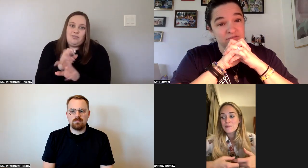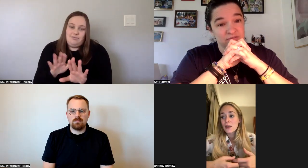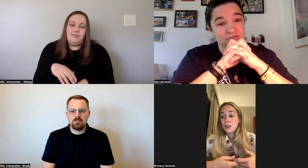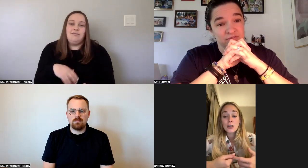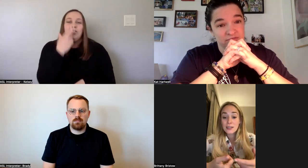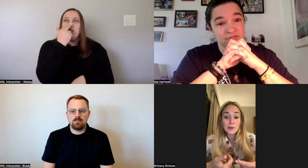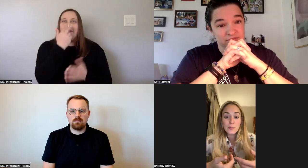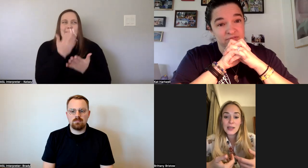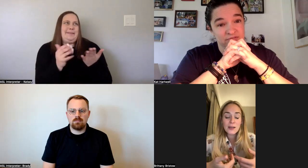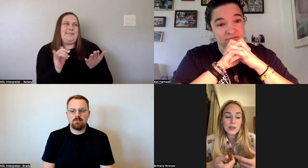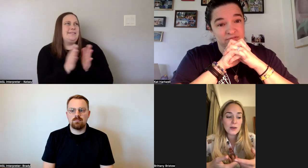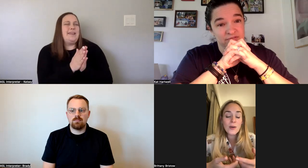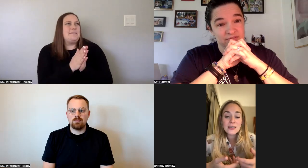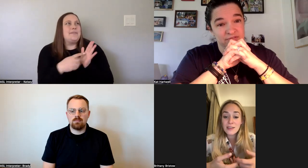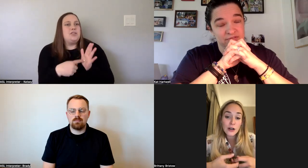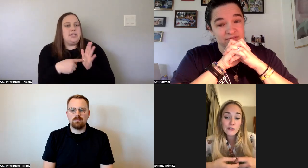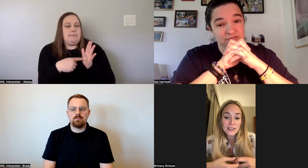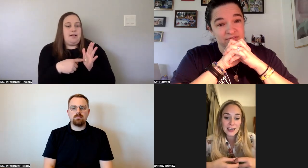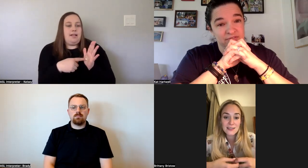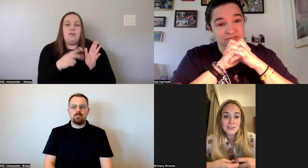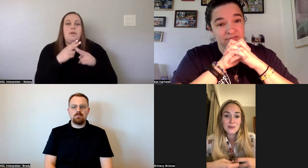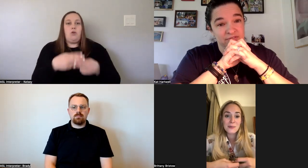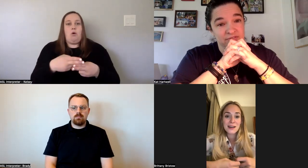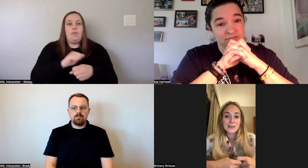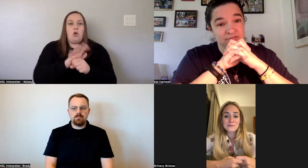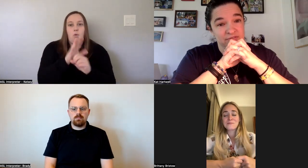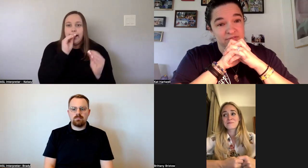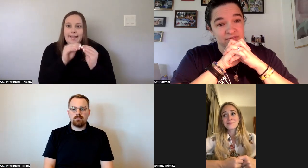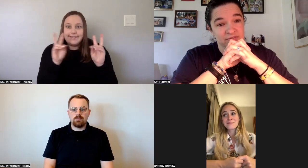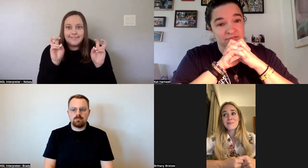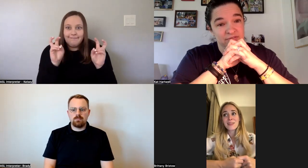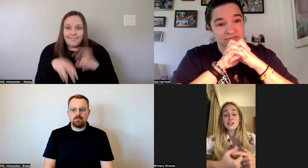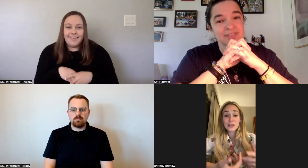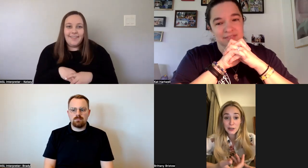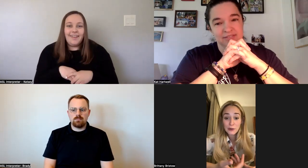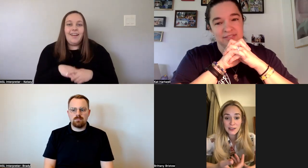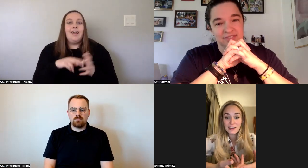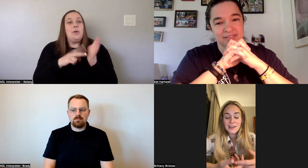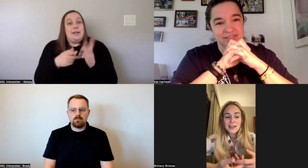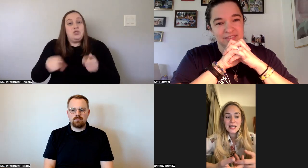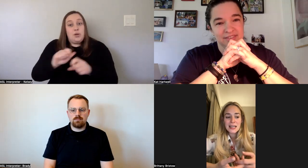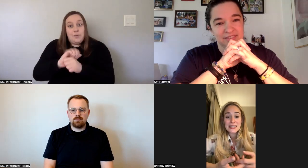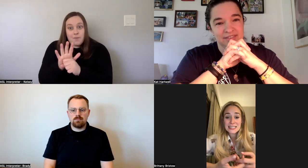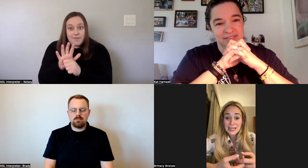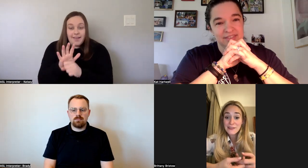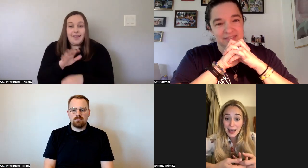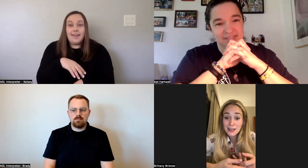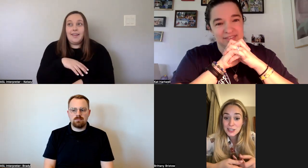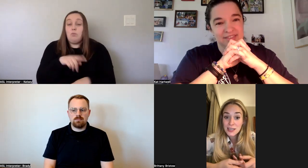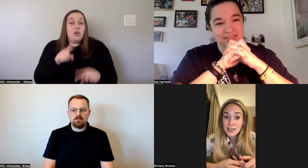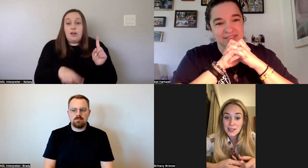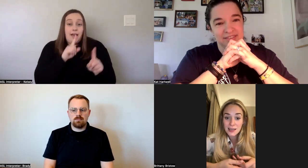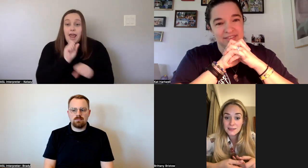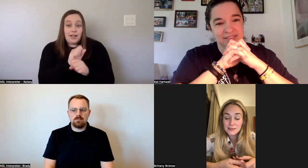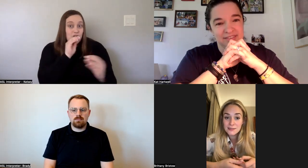like we coined it the COVID kiss, where during COVID, instead of